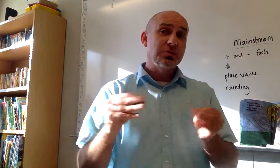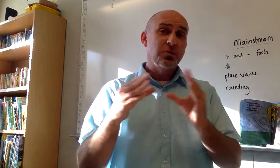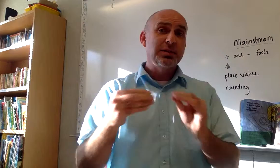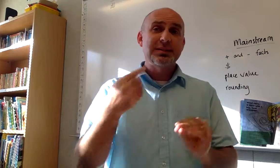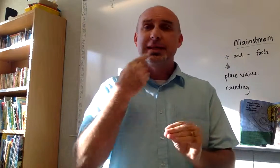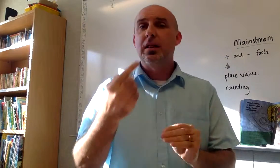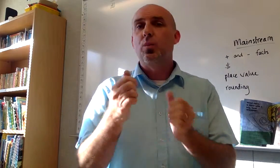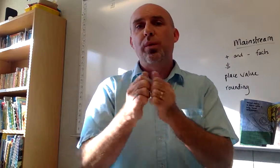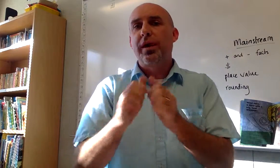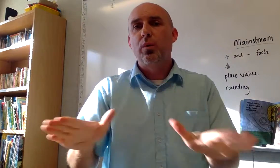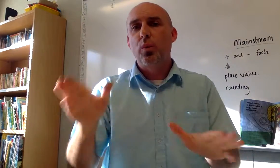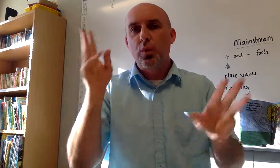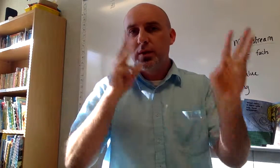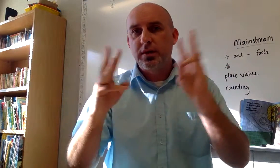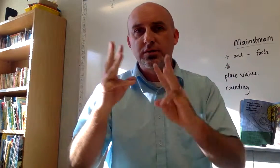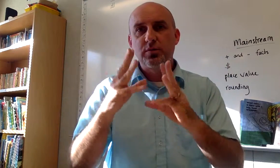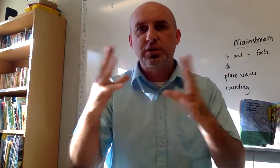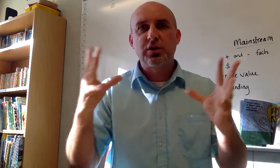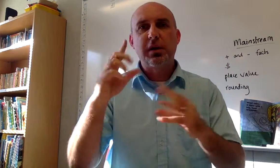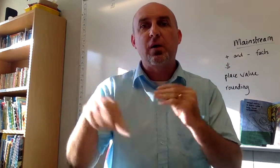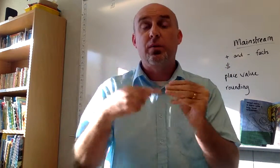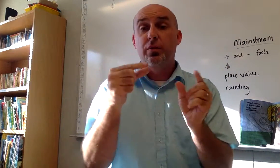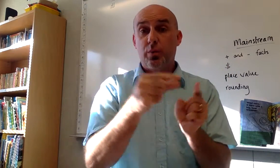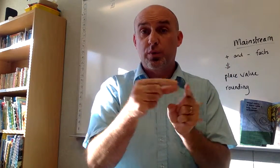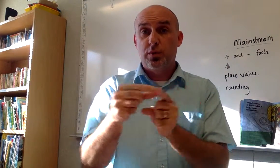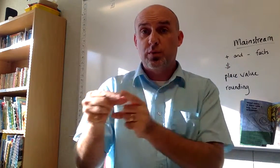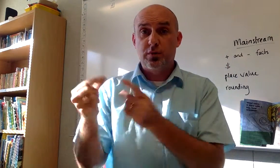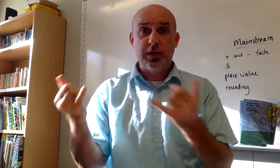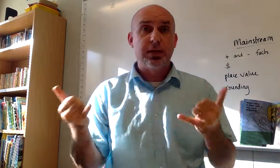story to tell without worrying too much about the word right now.